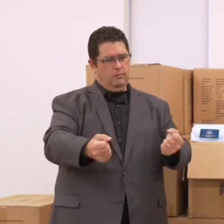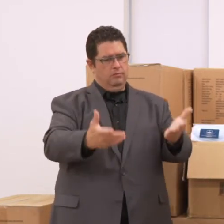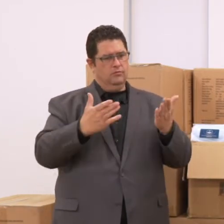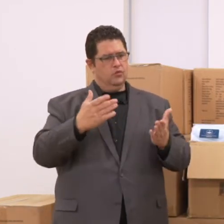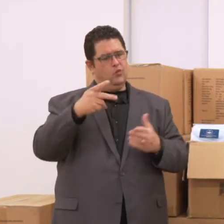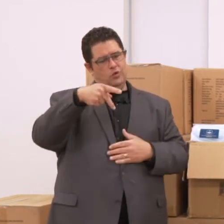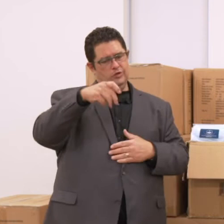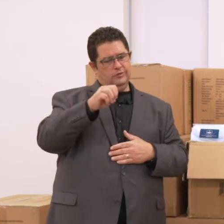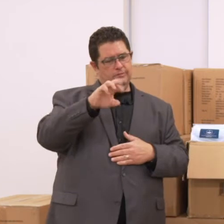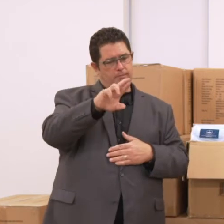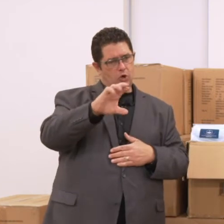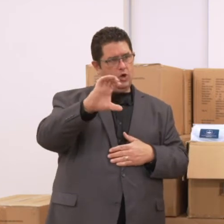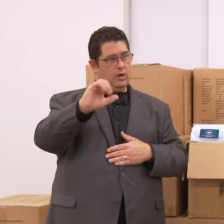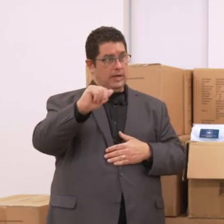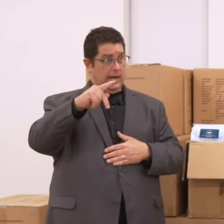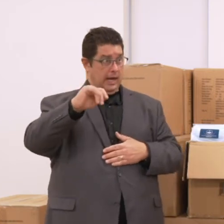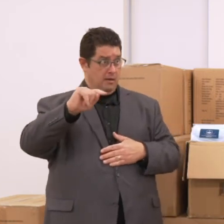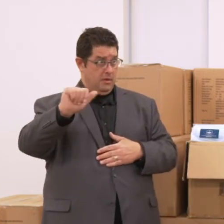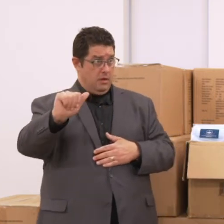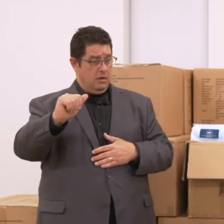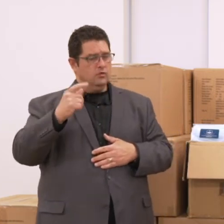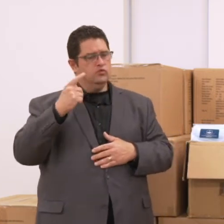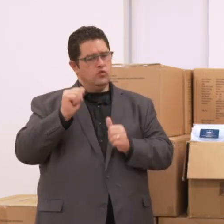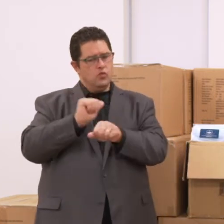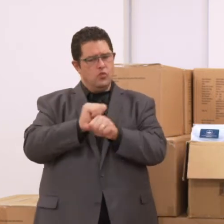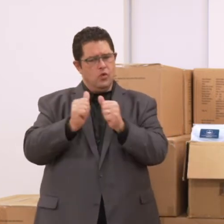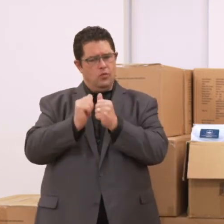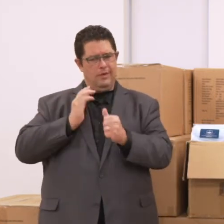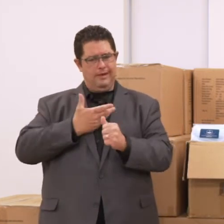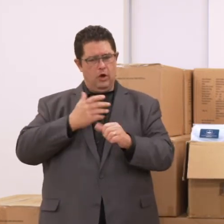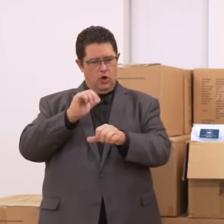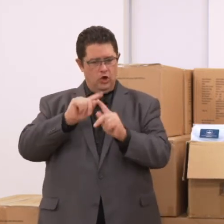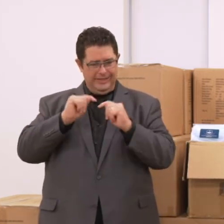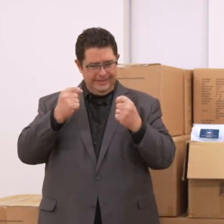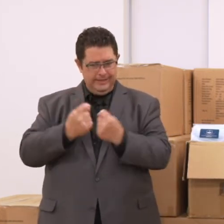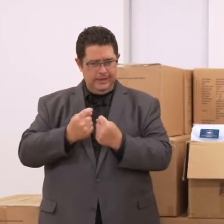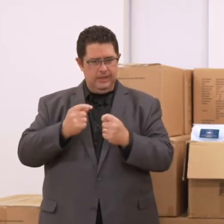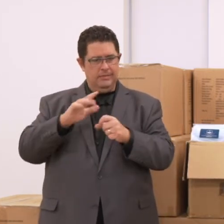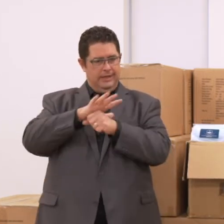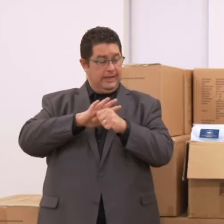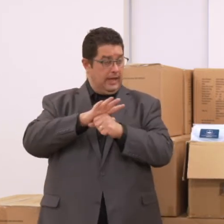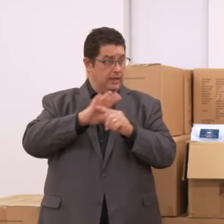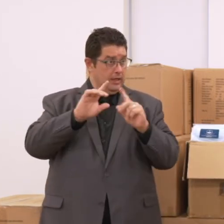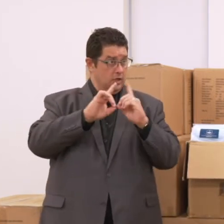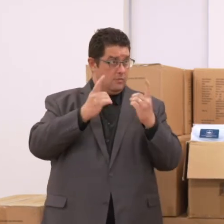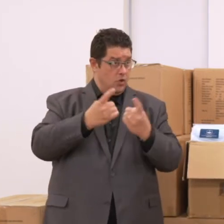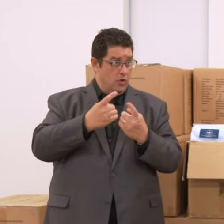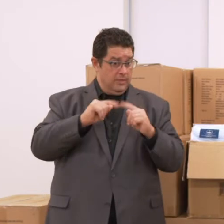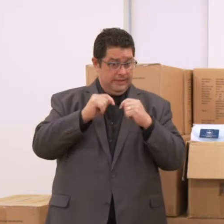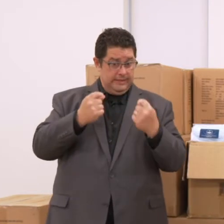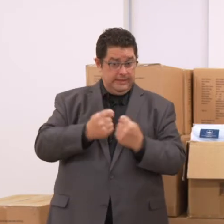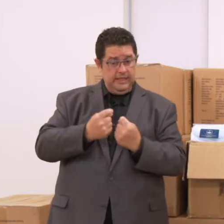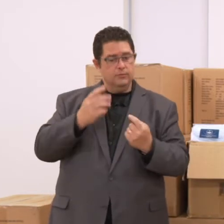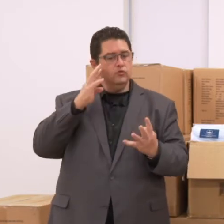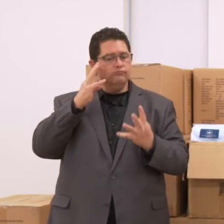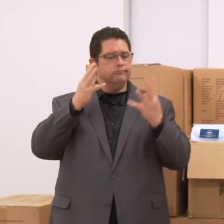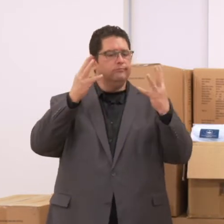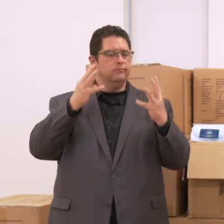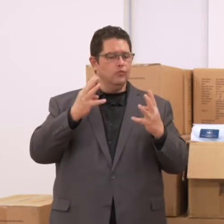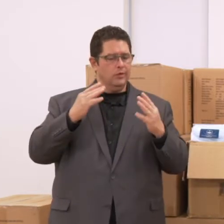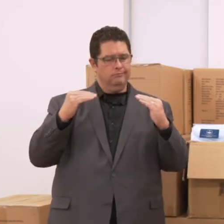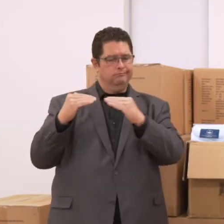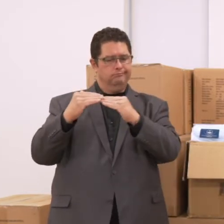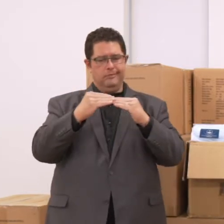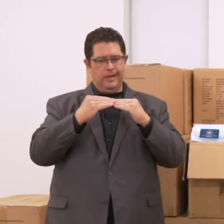formula. So we're working with our team in the County Department of Human Services to come up with an equity-based